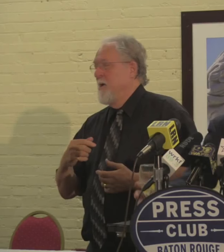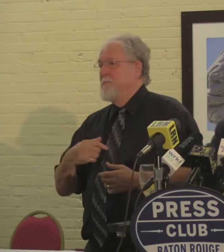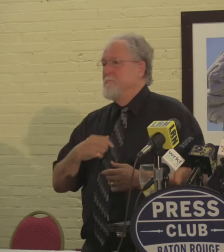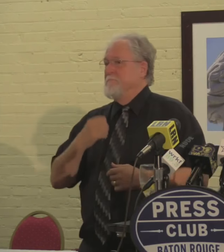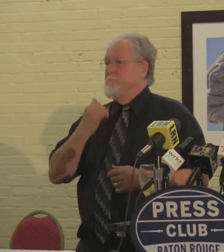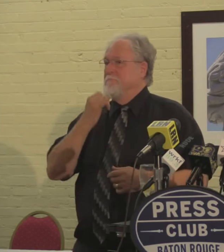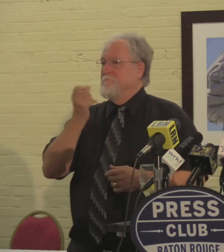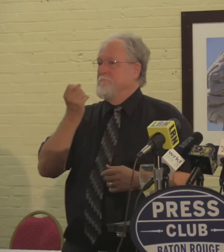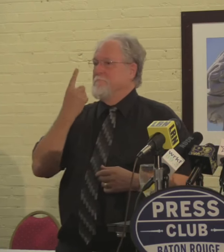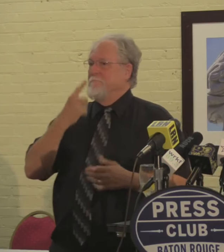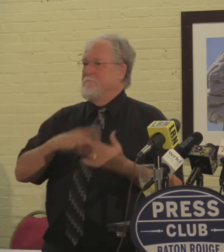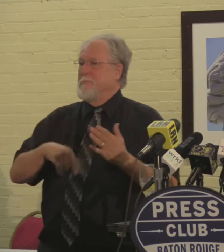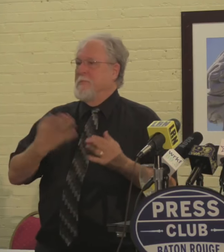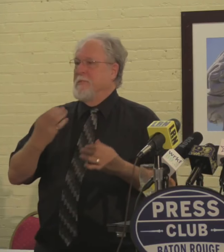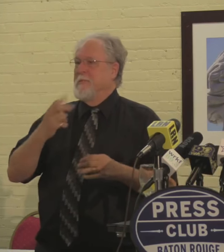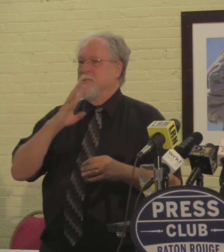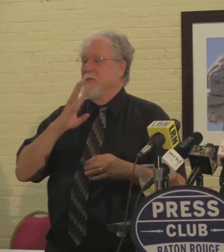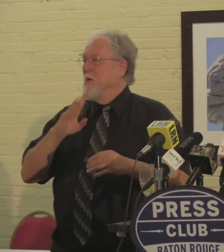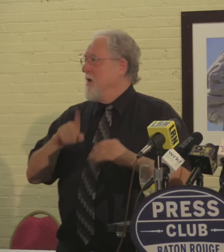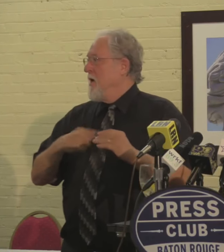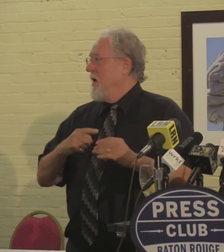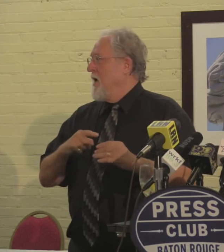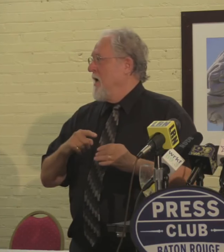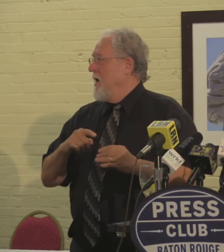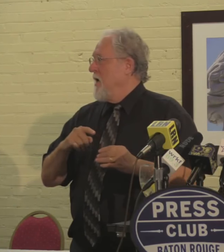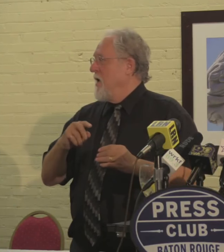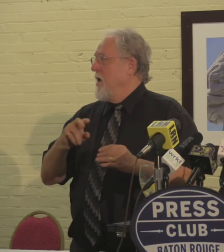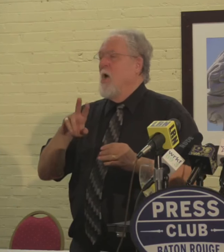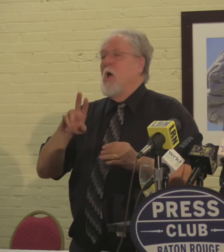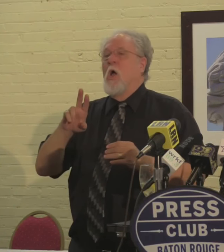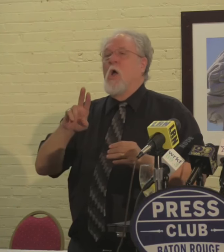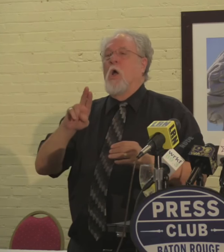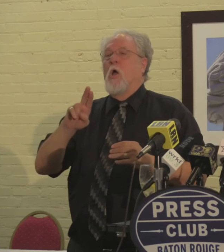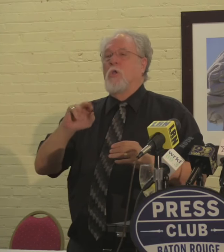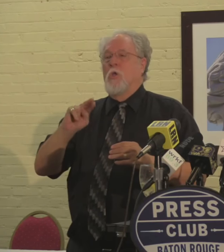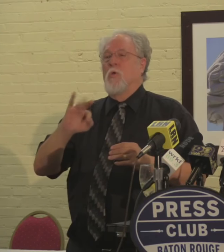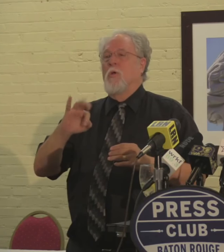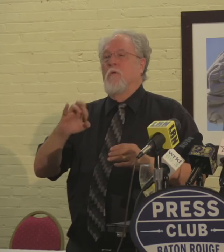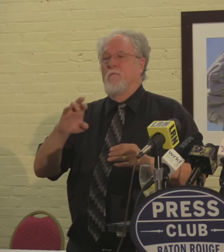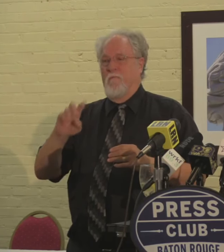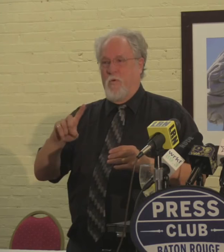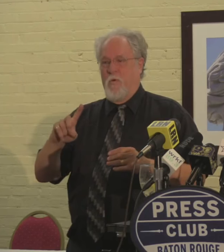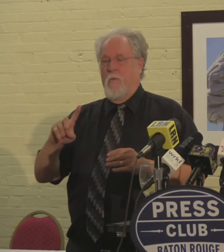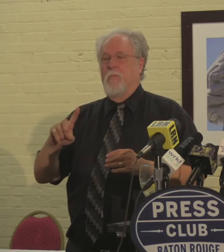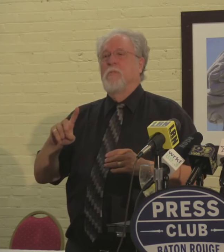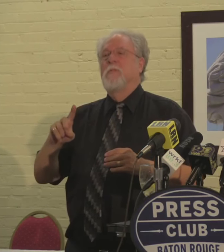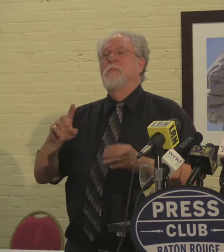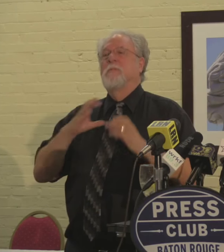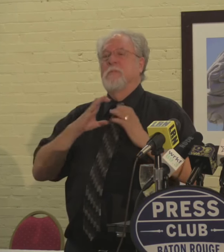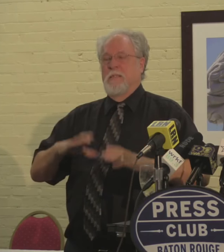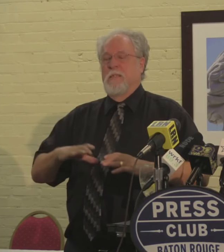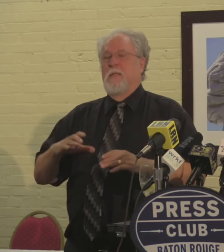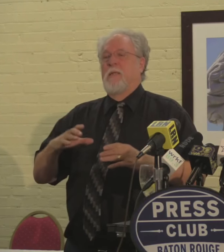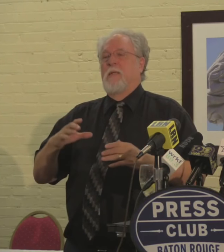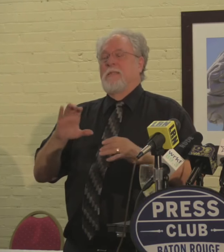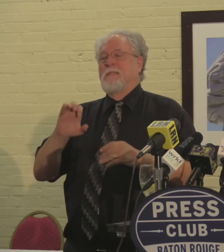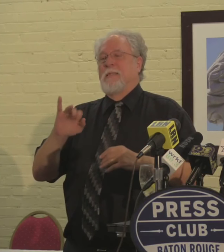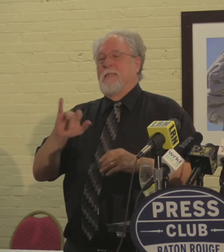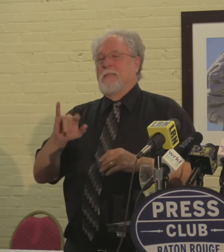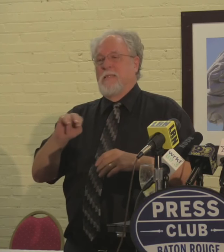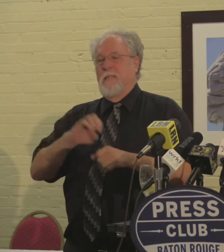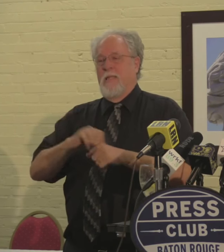I was a uniformed services civilian in Iran, translator.